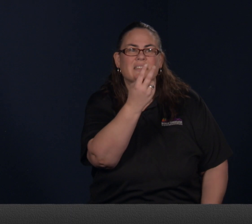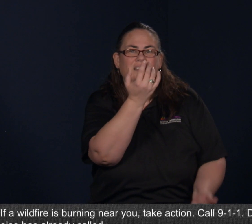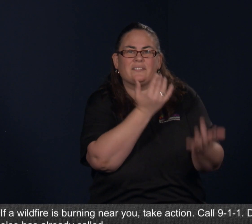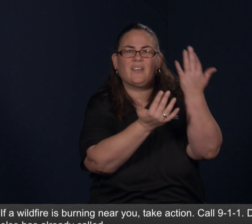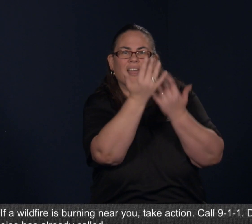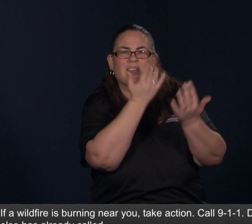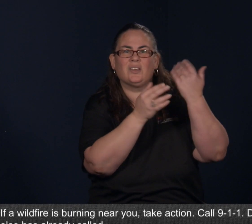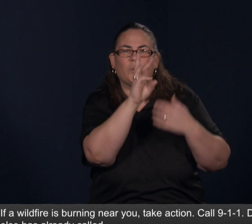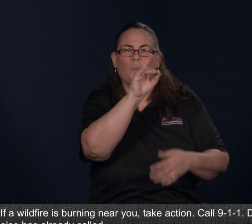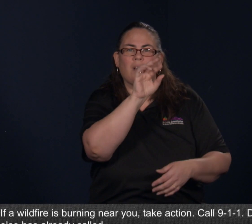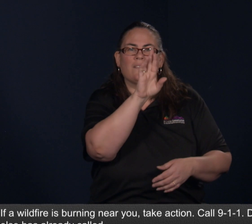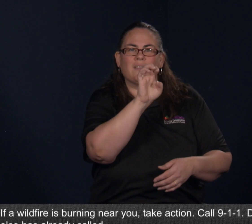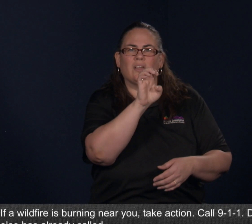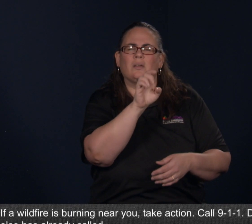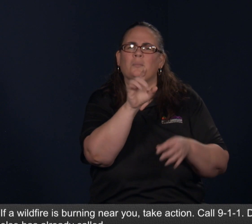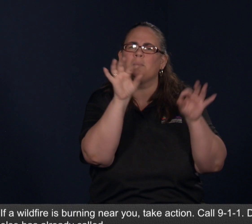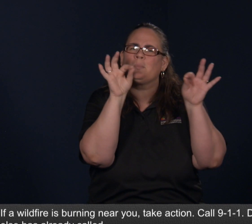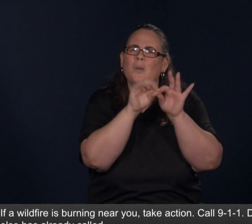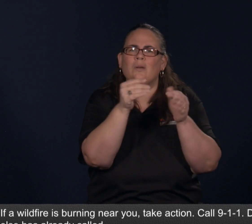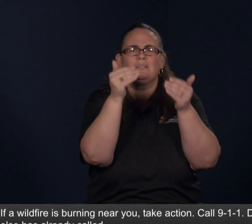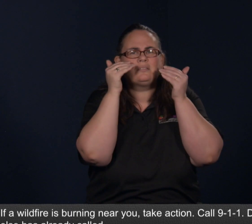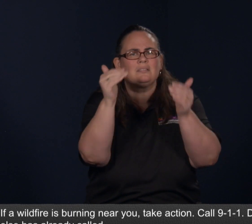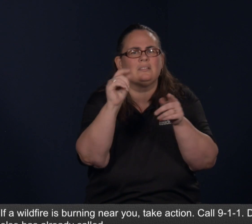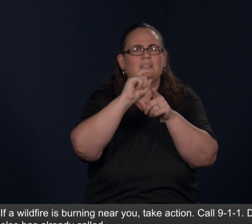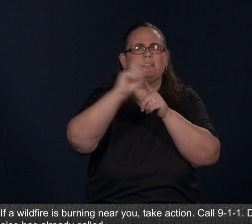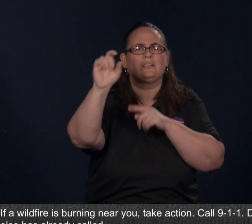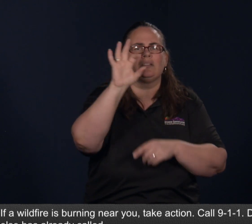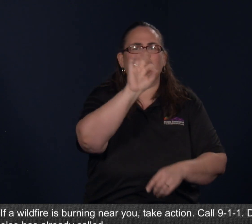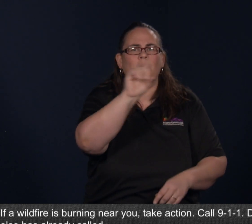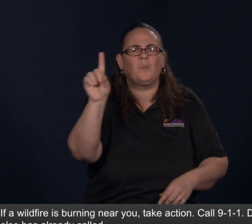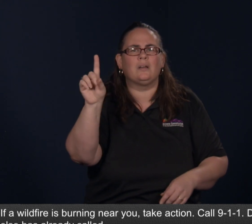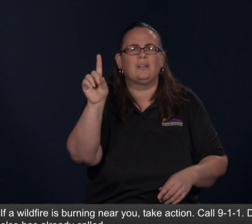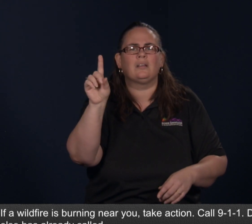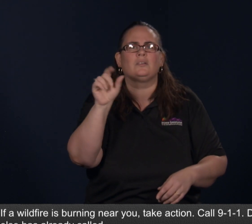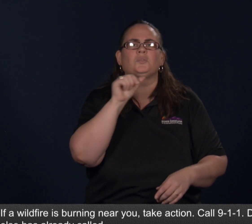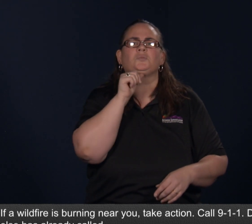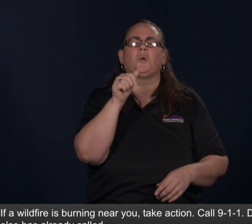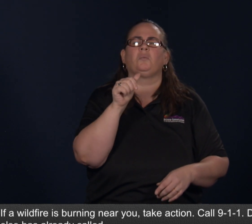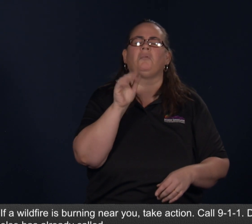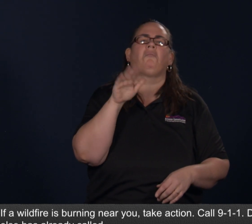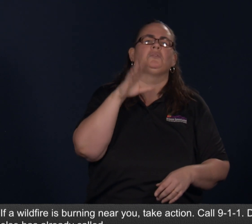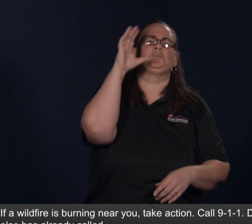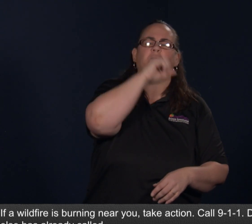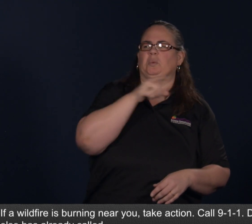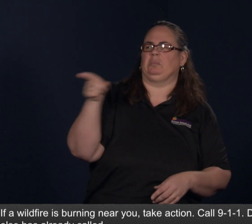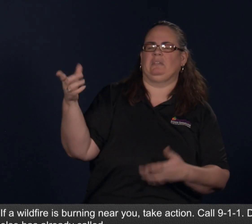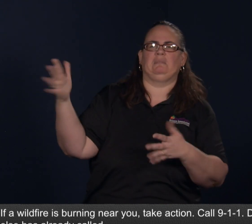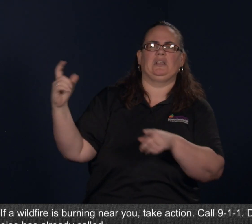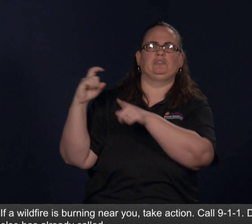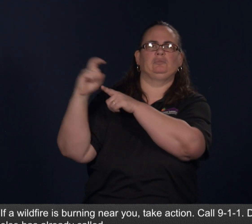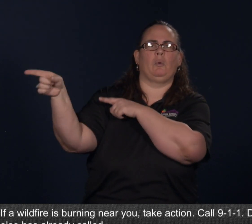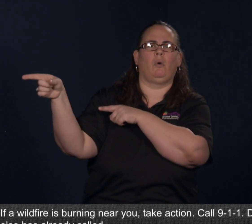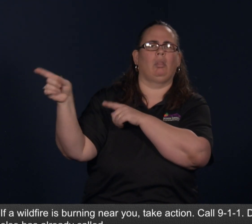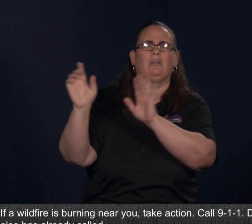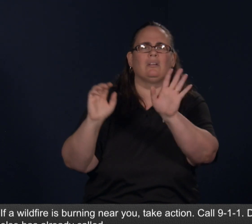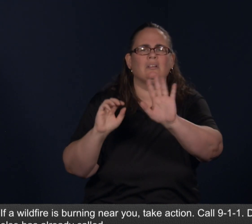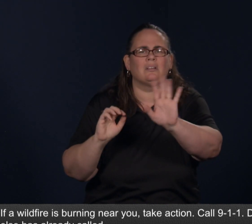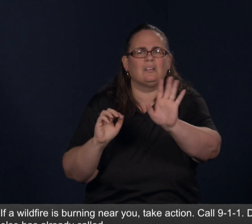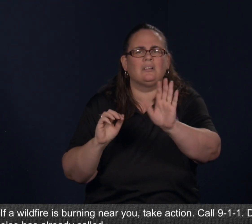If a wildfire is burning near you, take action. Call 9-1-1. Don't assume that someone else has